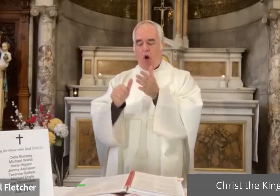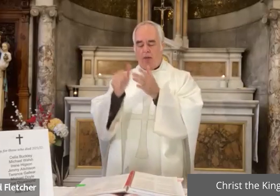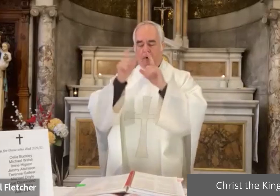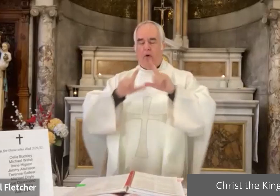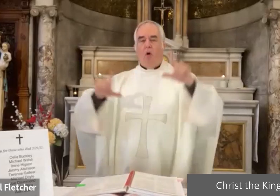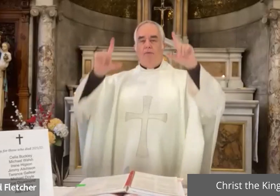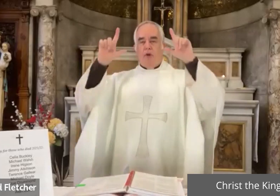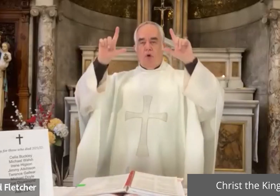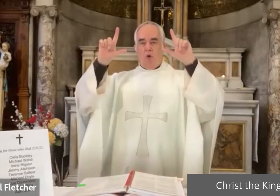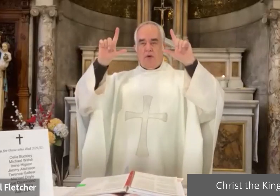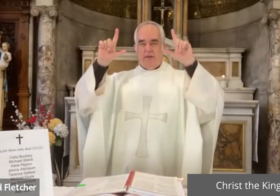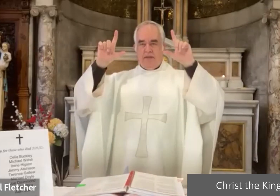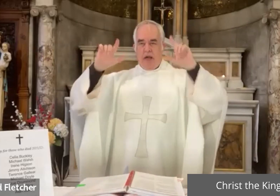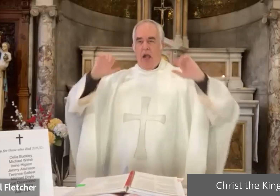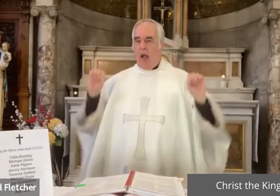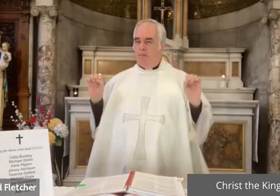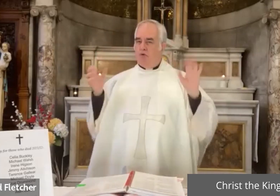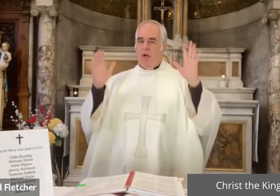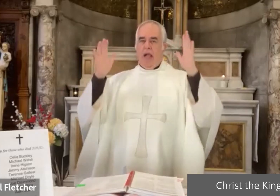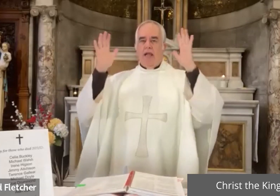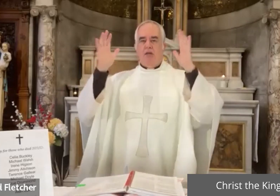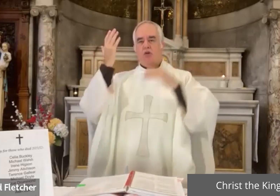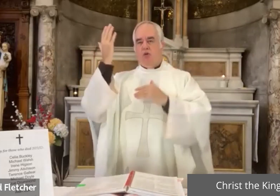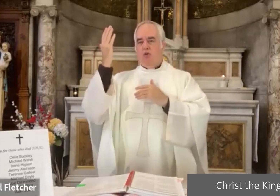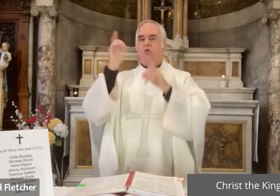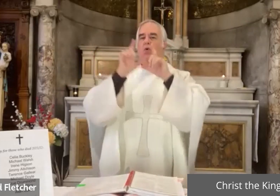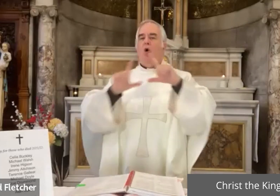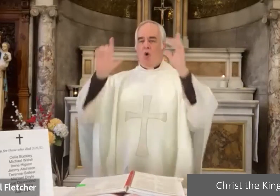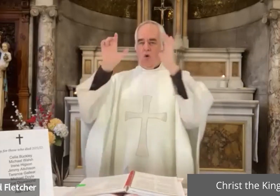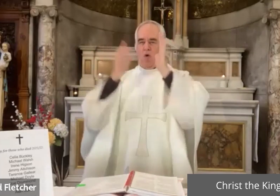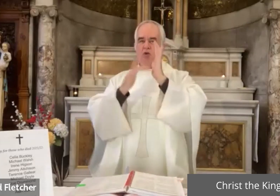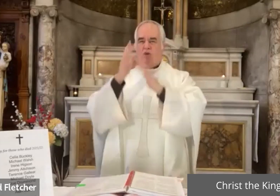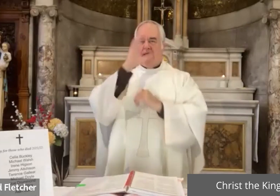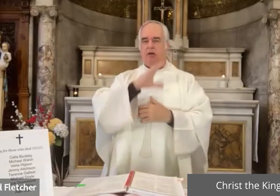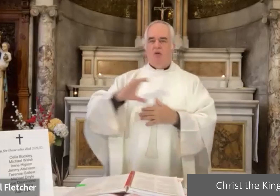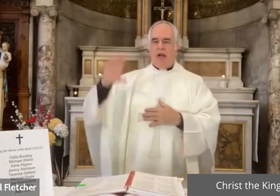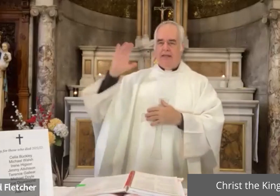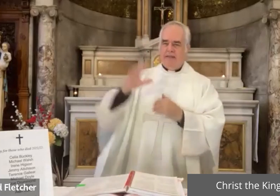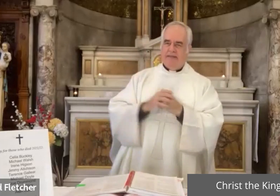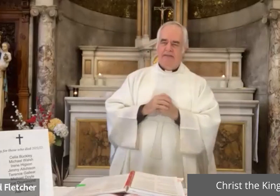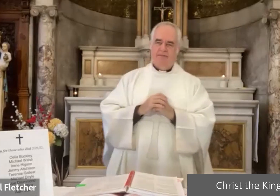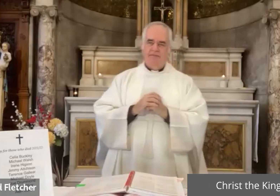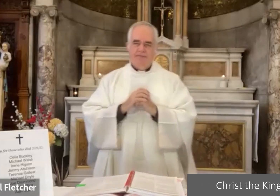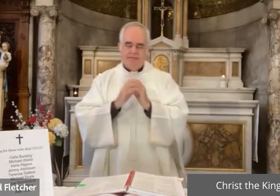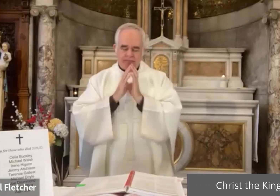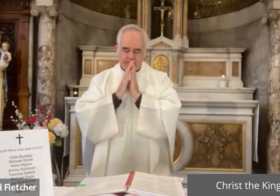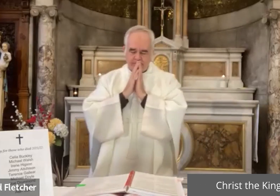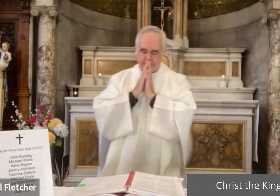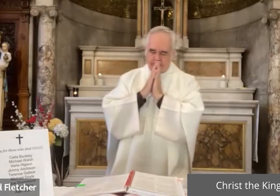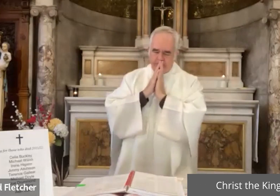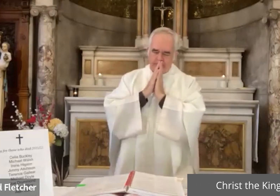The Gospel of the Lord. Praise to you, Lord Jesus Christ.